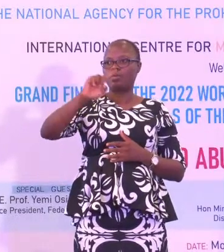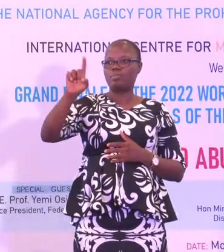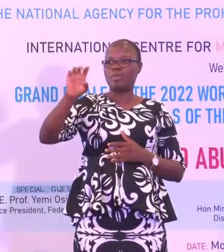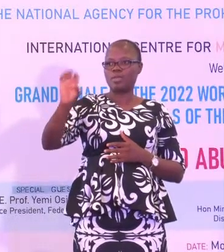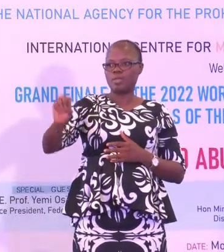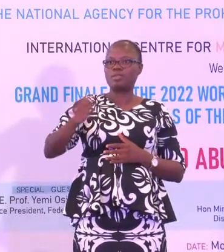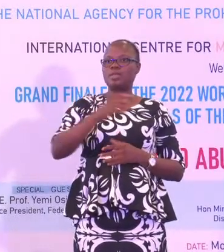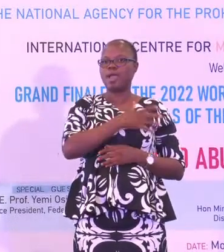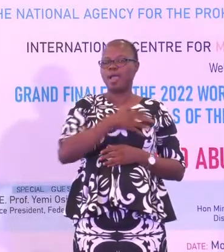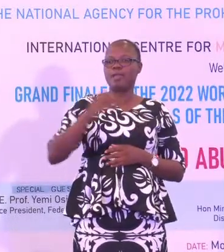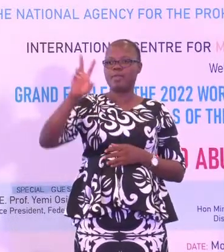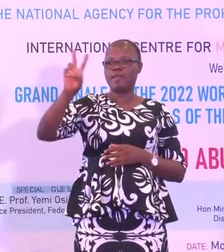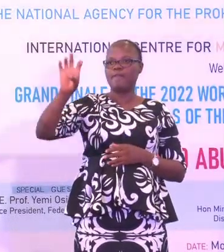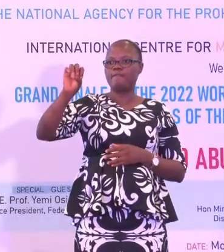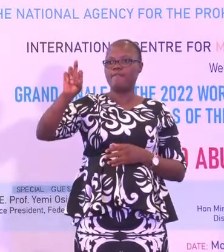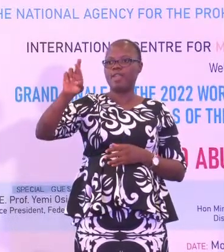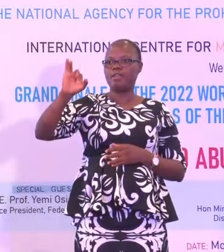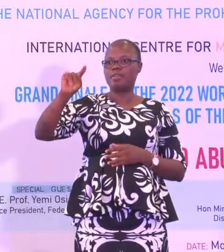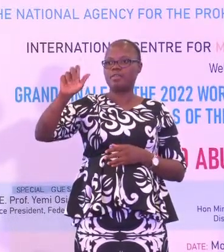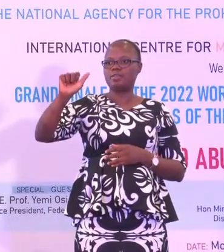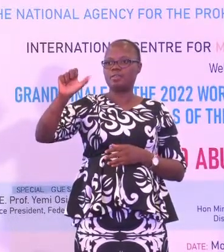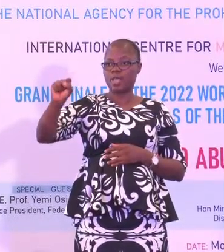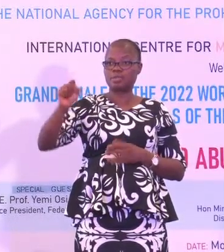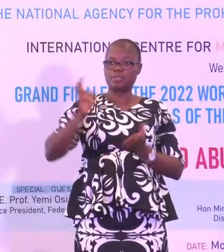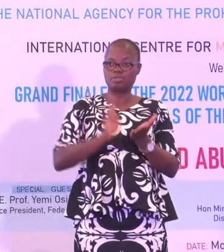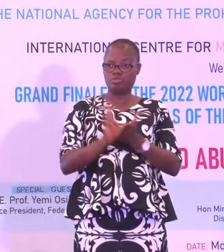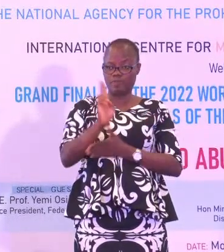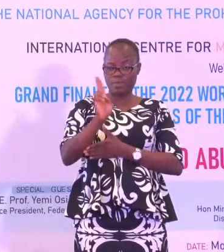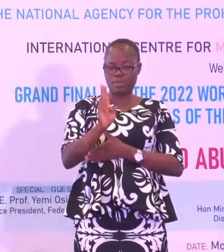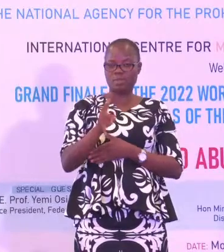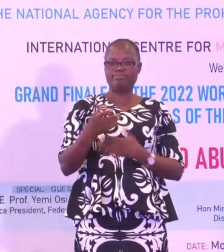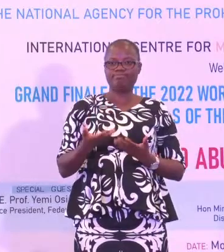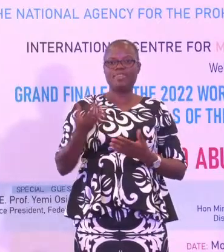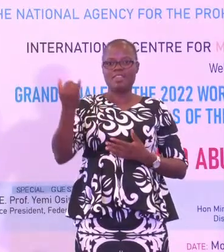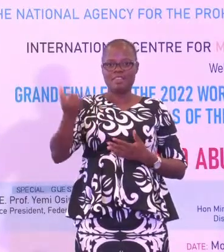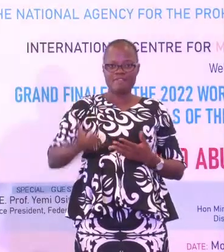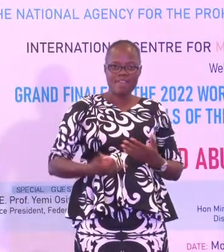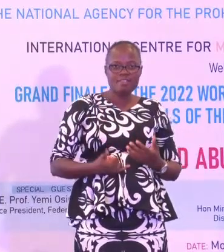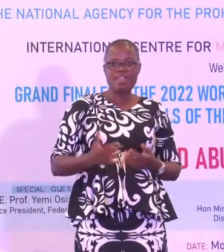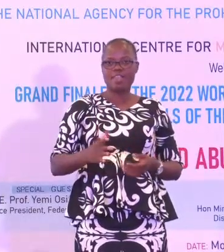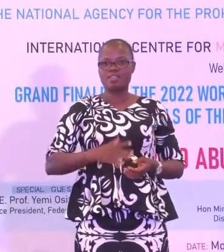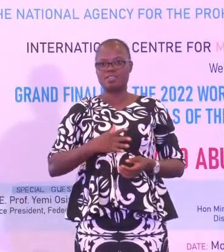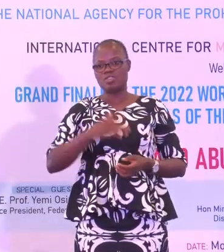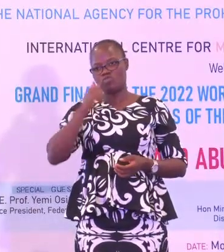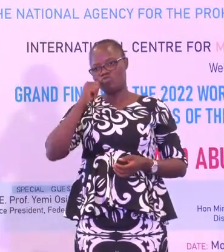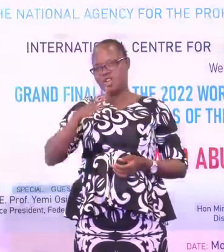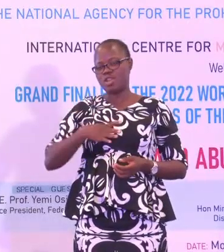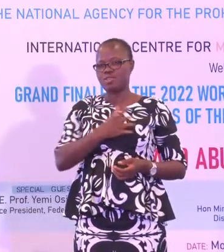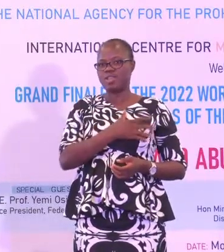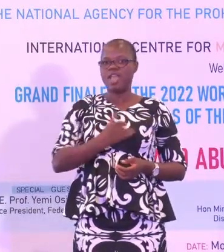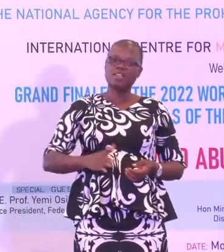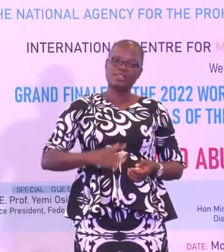Veritas universities, invited guests, distinguished ladies and gentlemen.